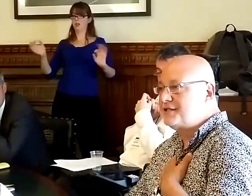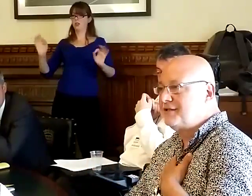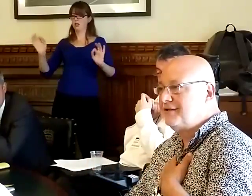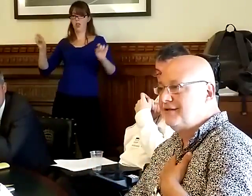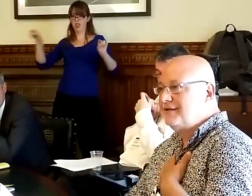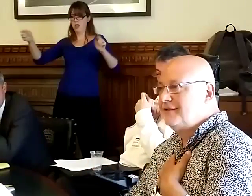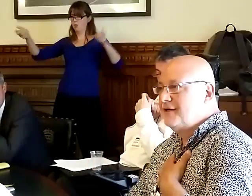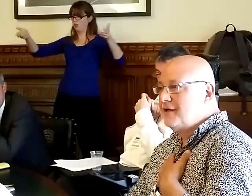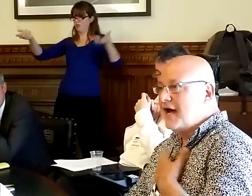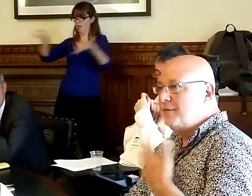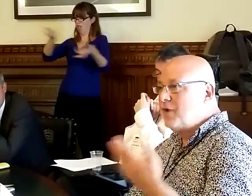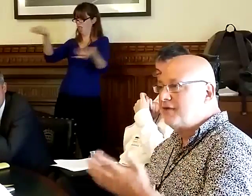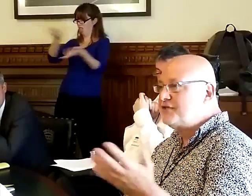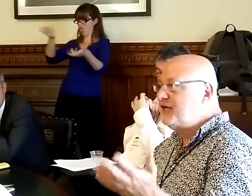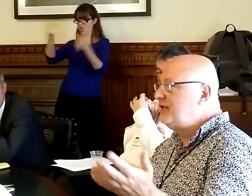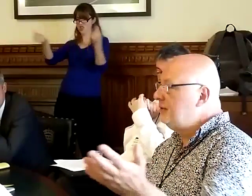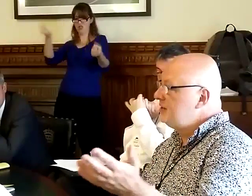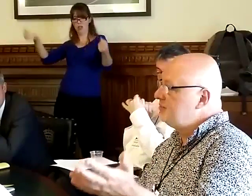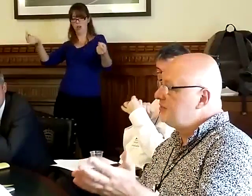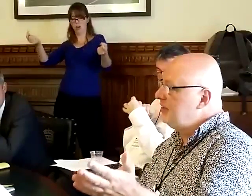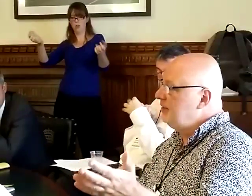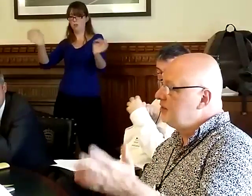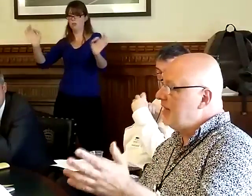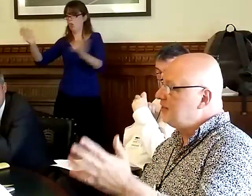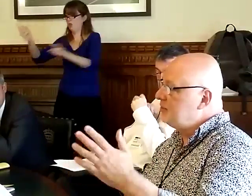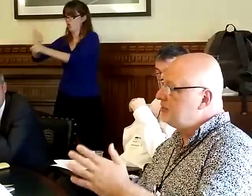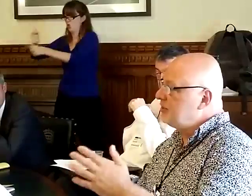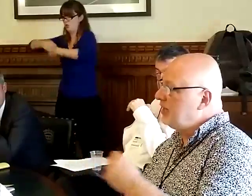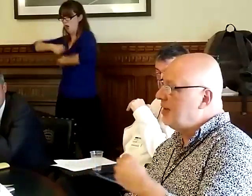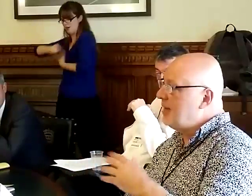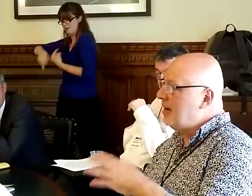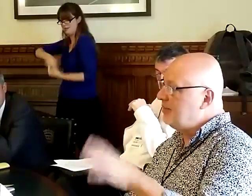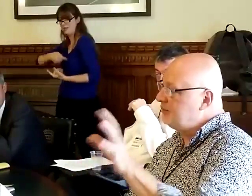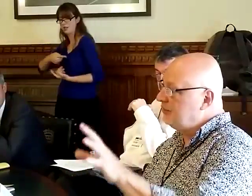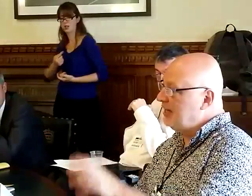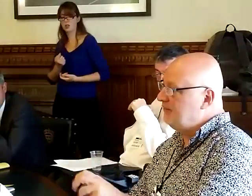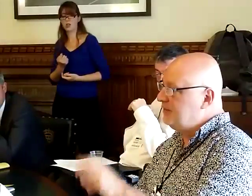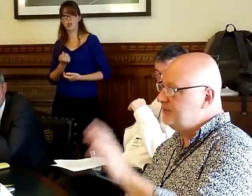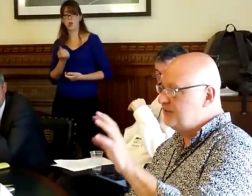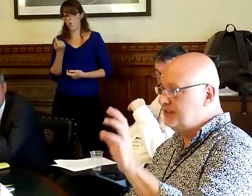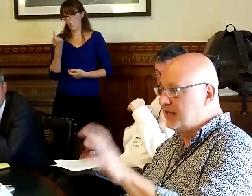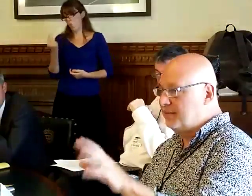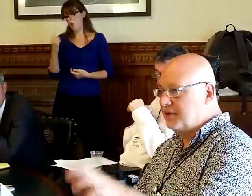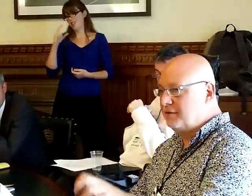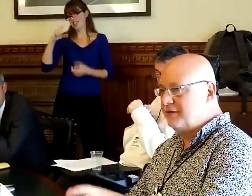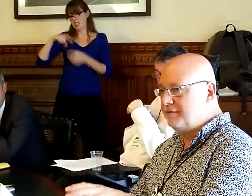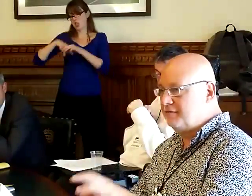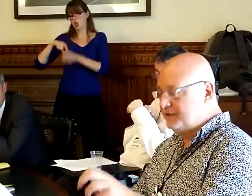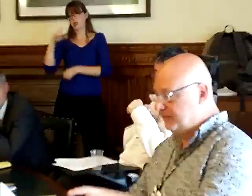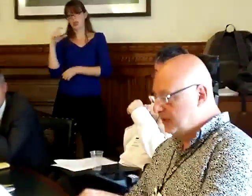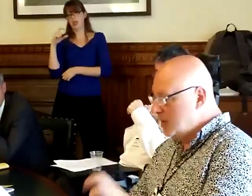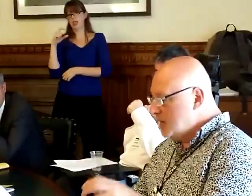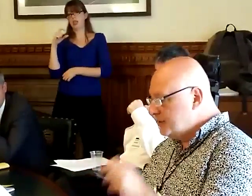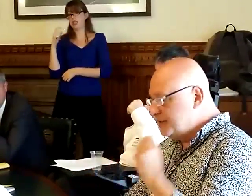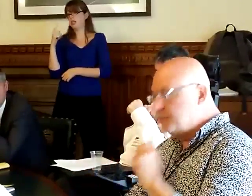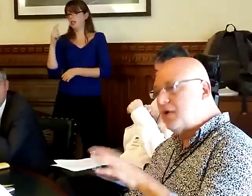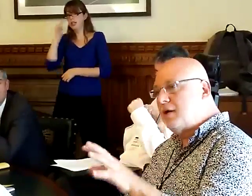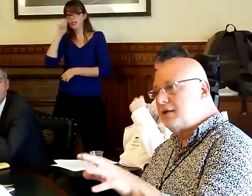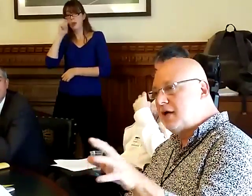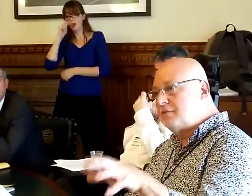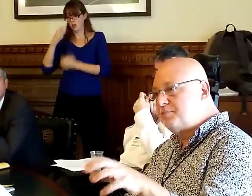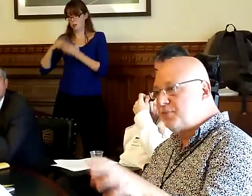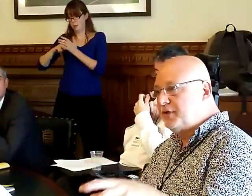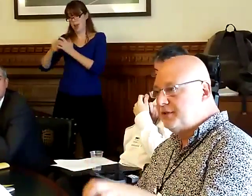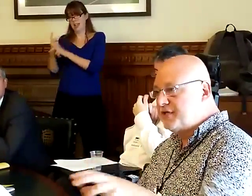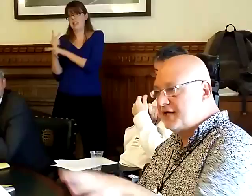talking to us. No. And one of the CQC inspectors was going to come up. He took the evidence and he said, I'm going to interview. So I